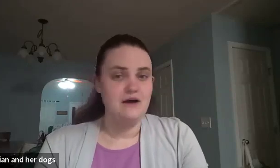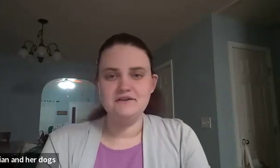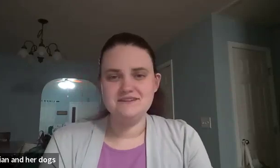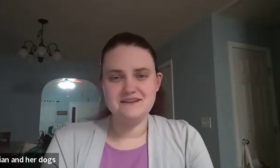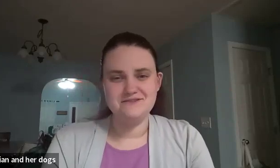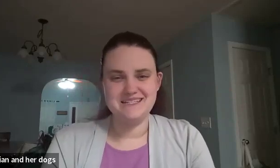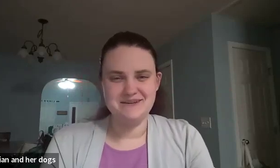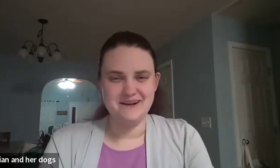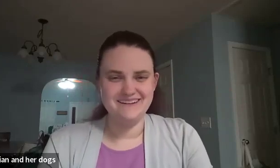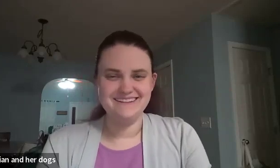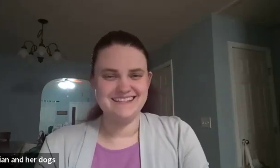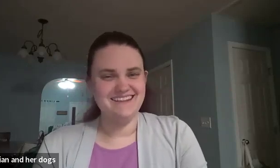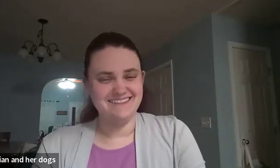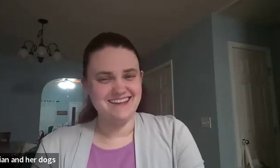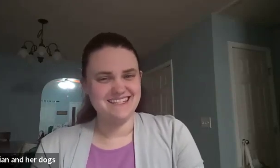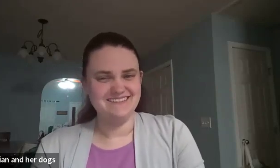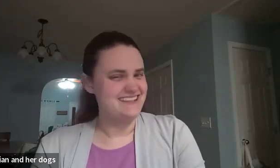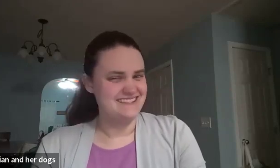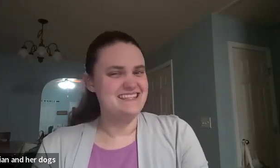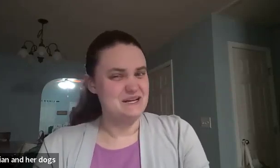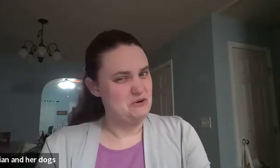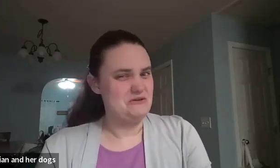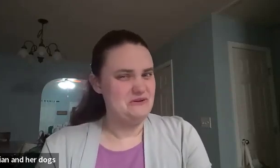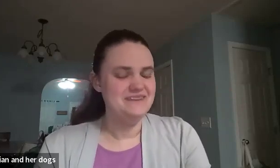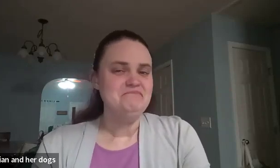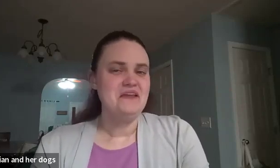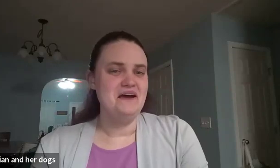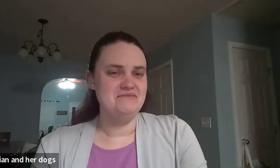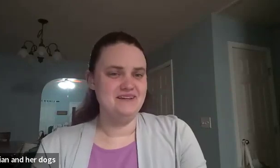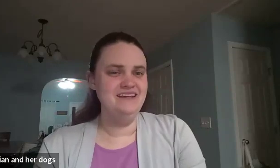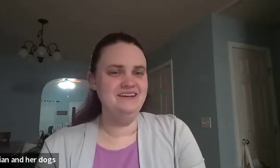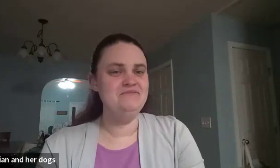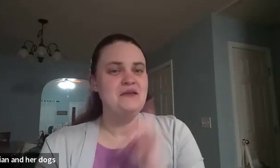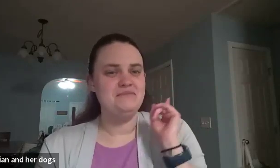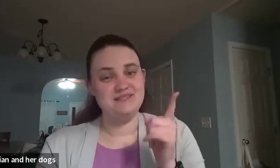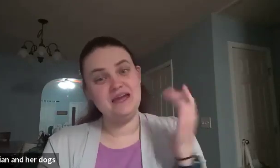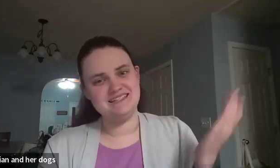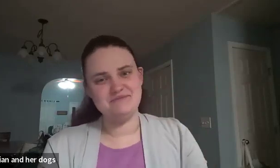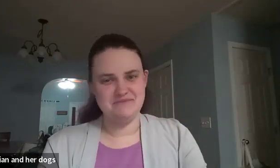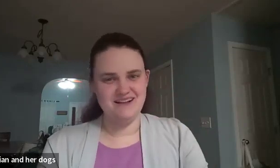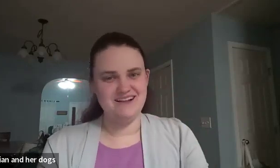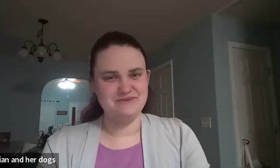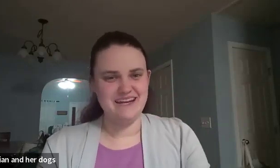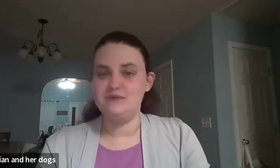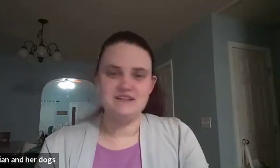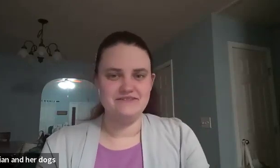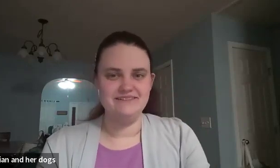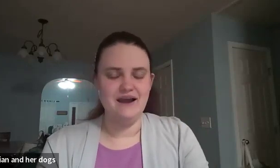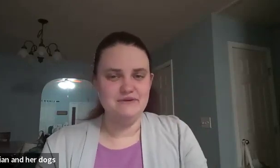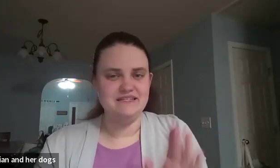I'll give you the sign for stink bug because I think that's an important one. Um, because we had a stink bug in my classroom today. It was not fun. I was